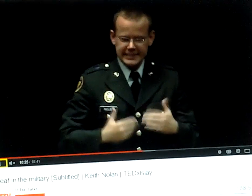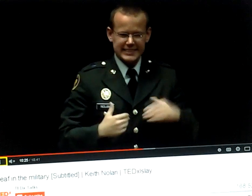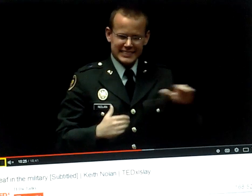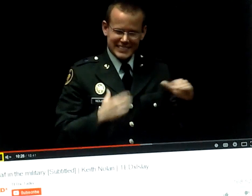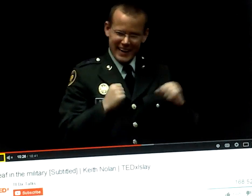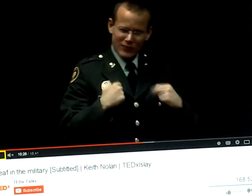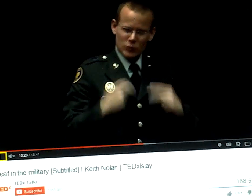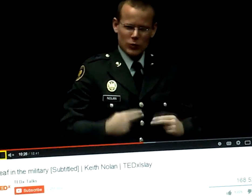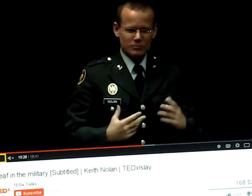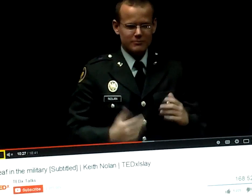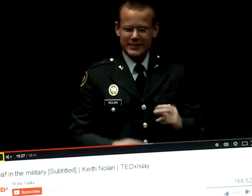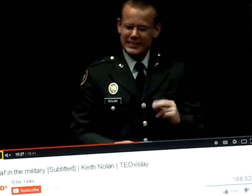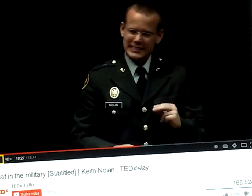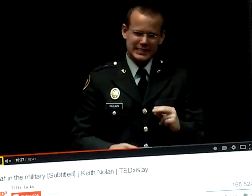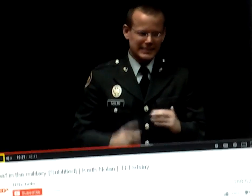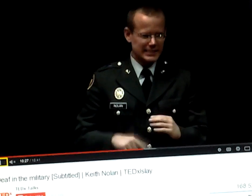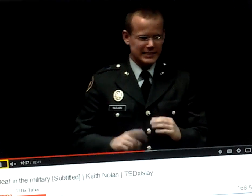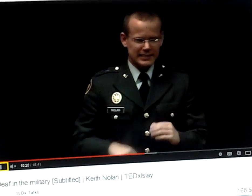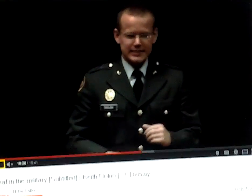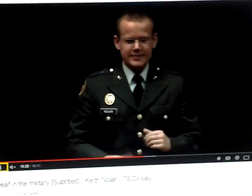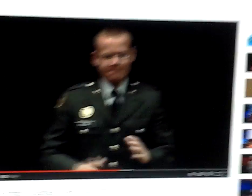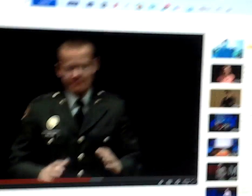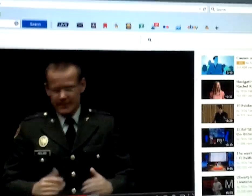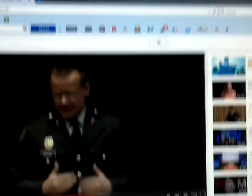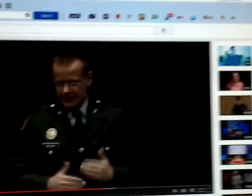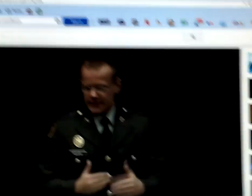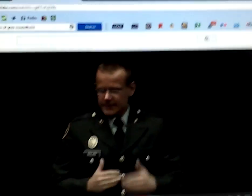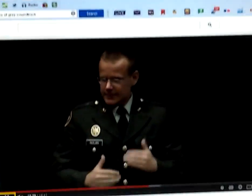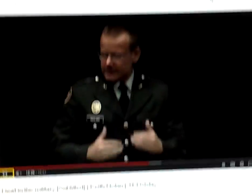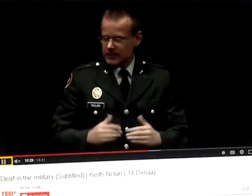So 2 weeks went by, no uniform, nothing.